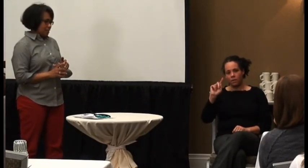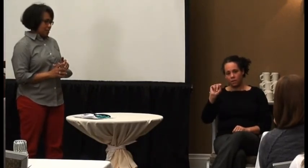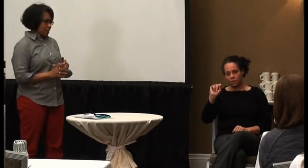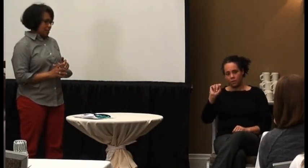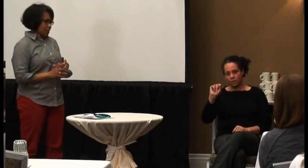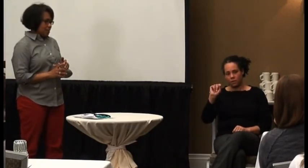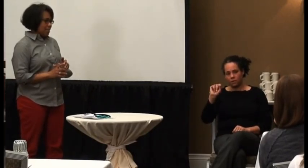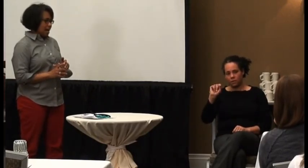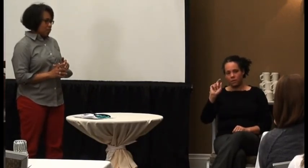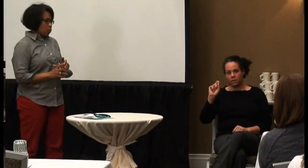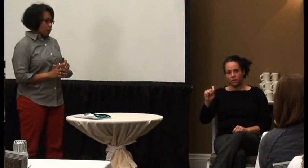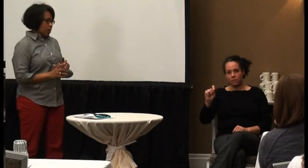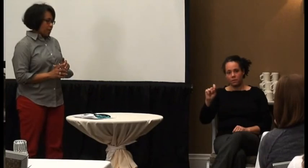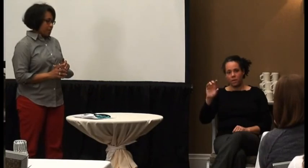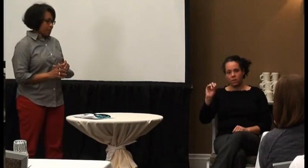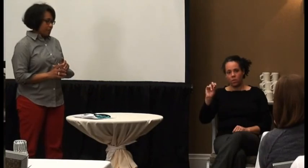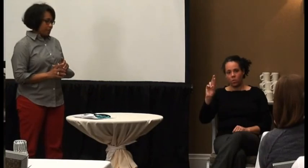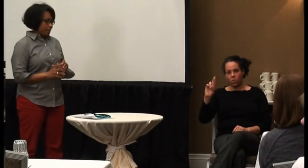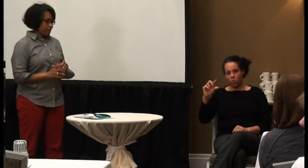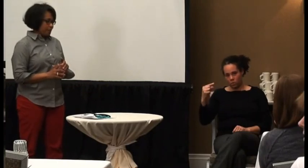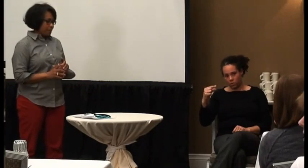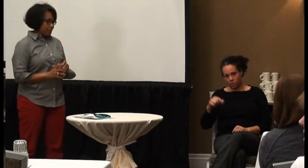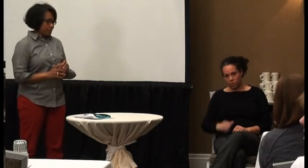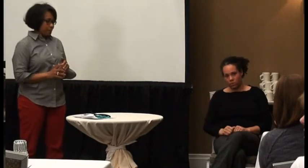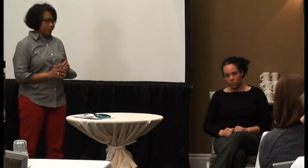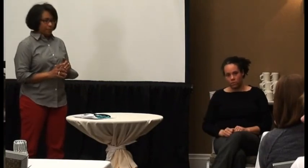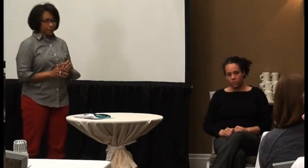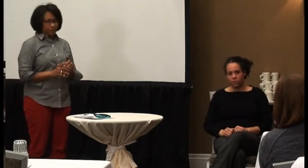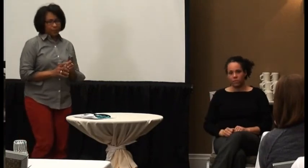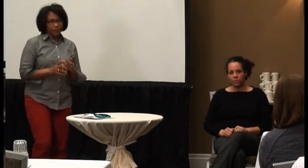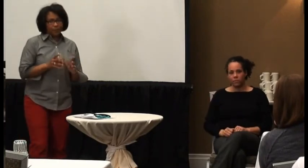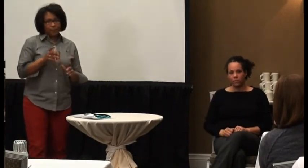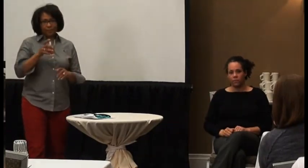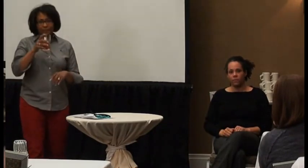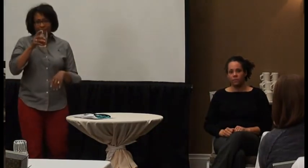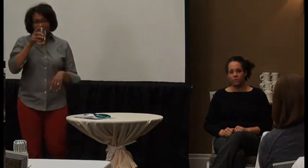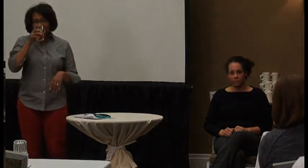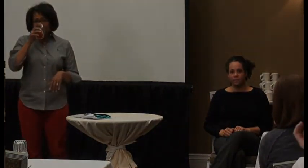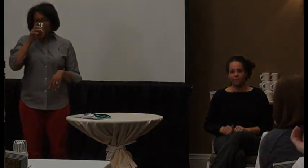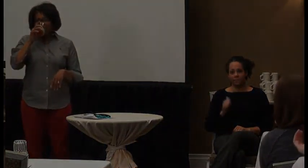Yeah, here's the CPD forms.